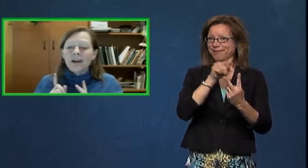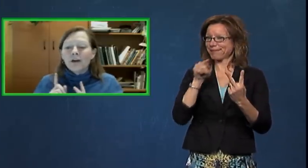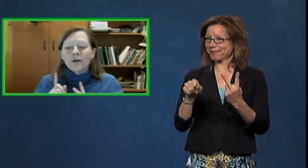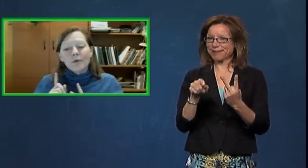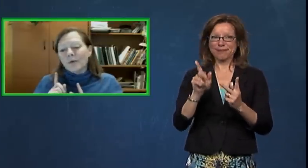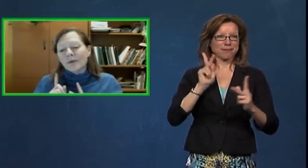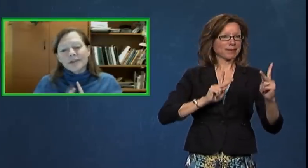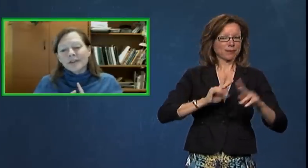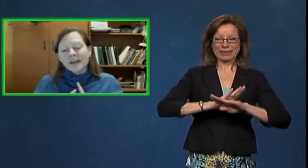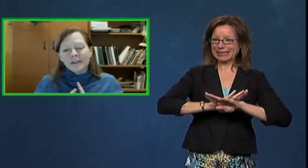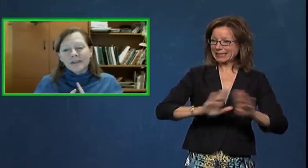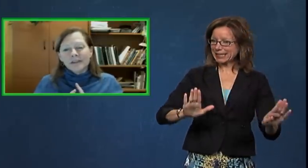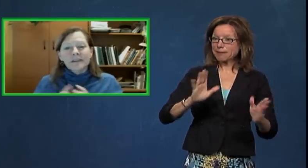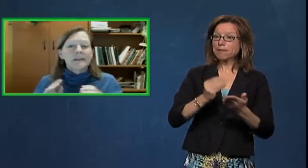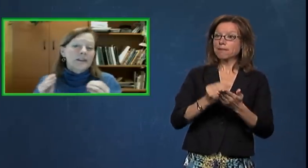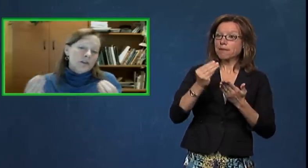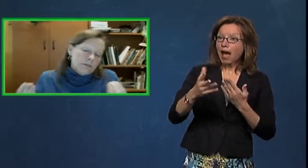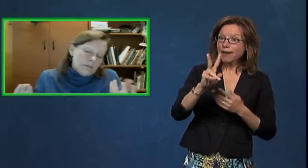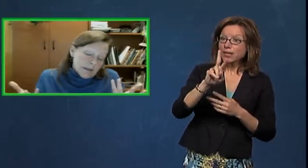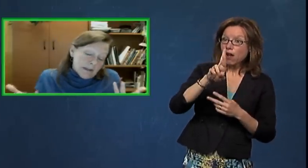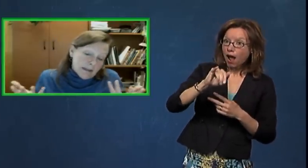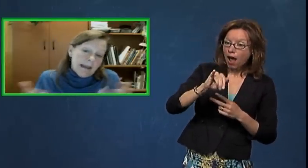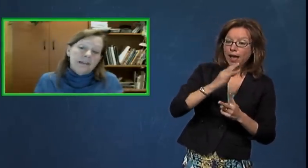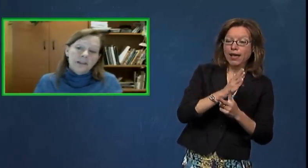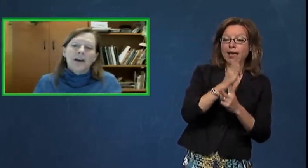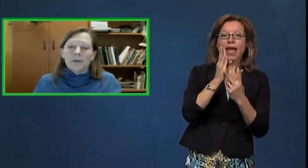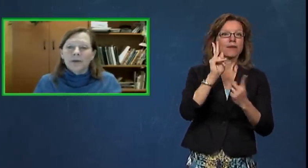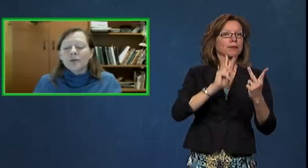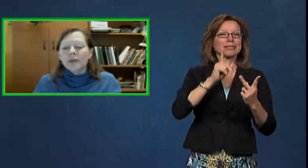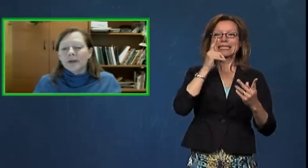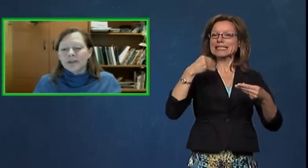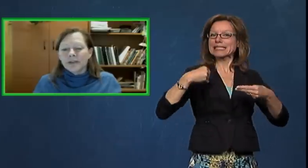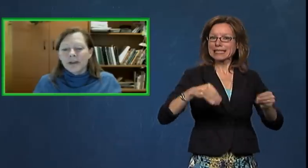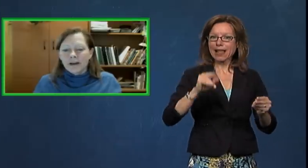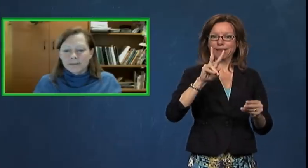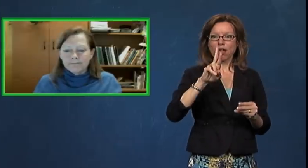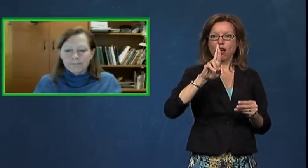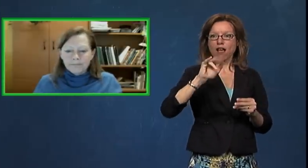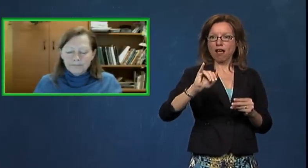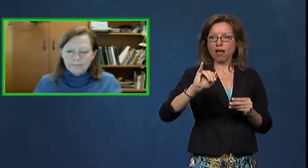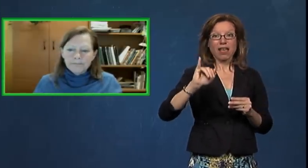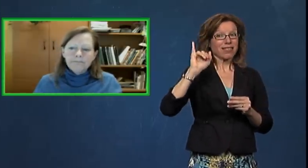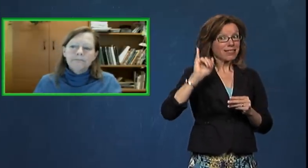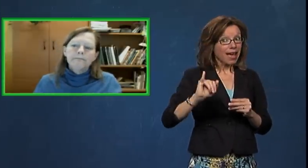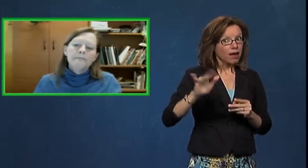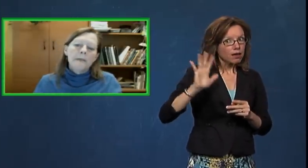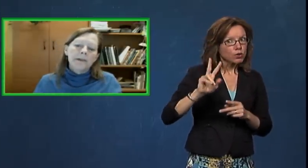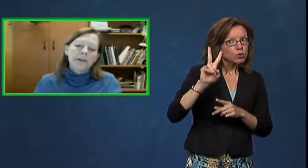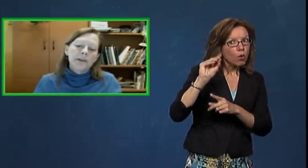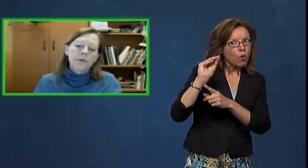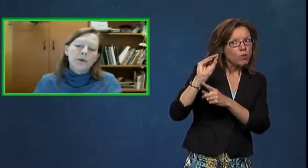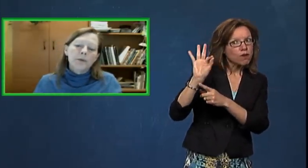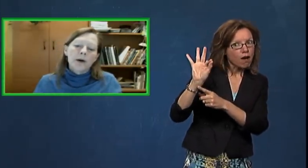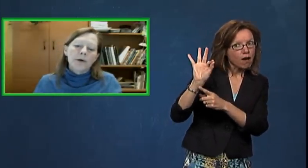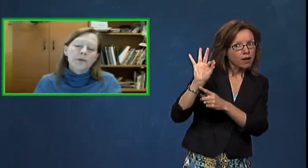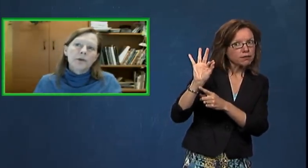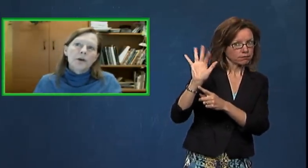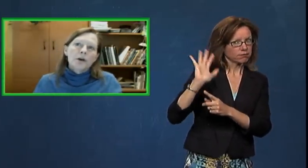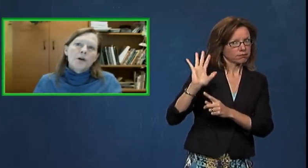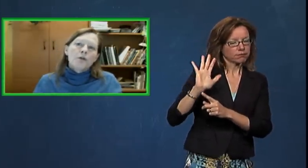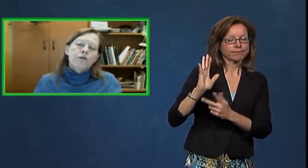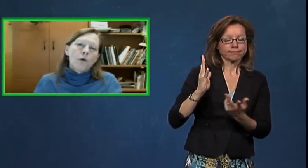VRI or sell it, is at that time in 2009. I think there were